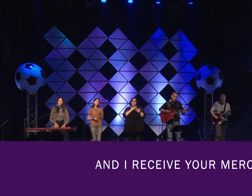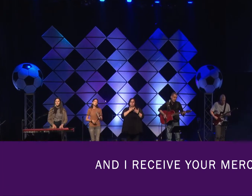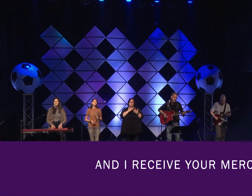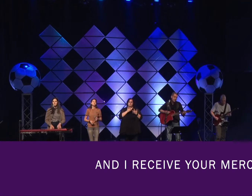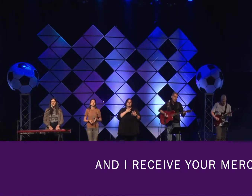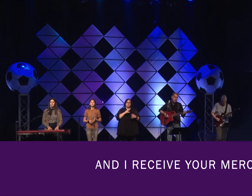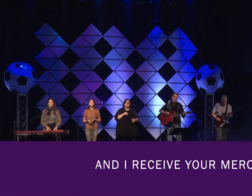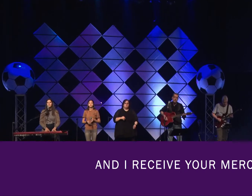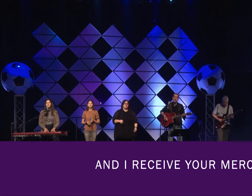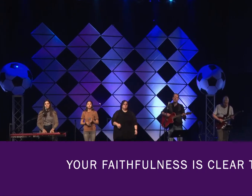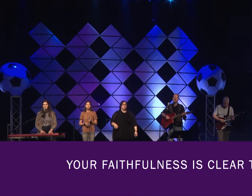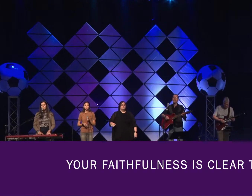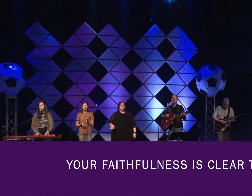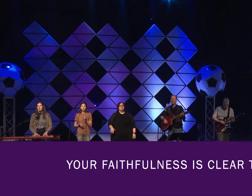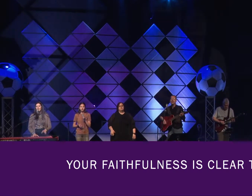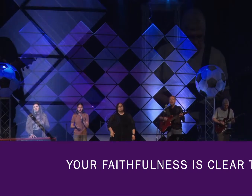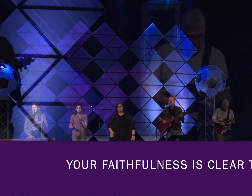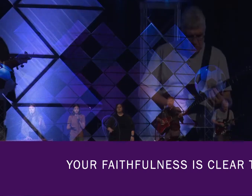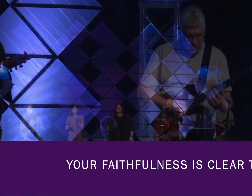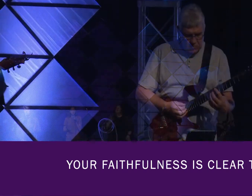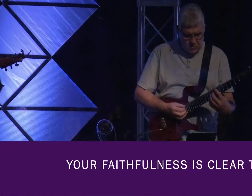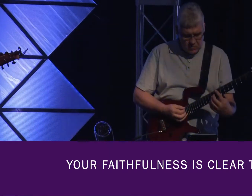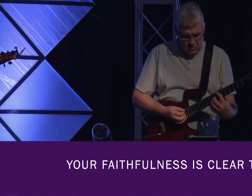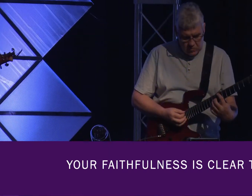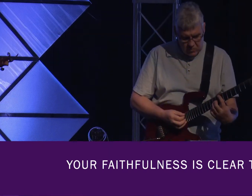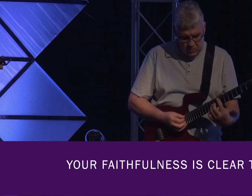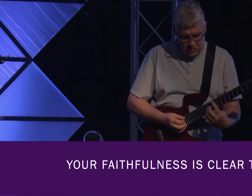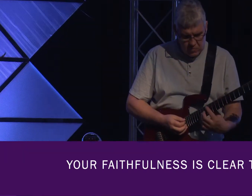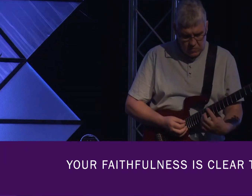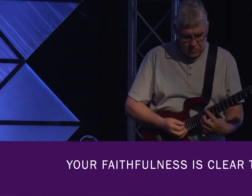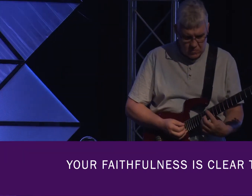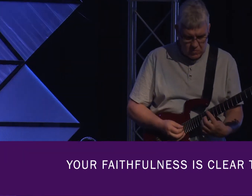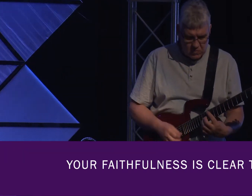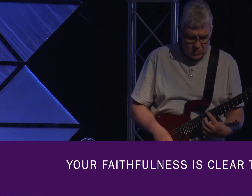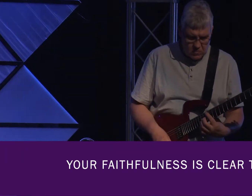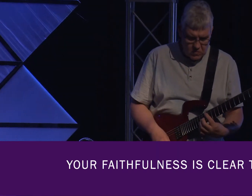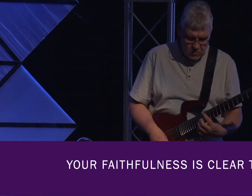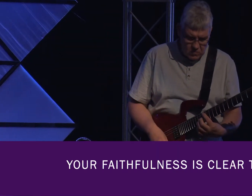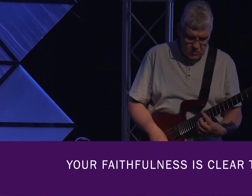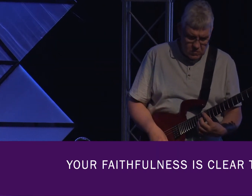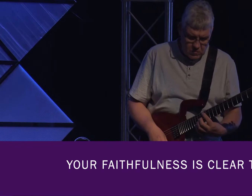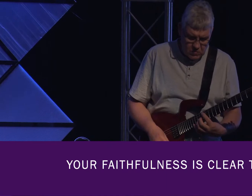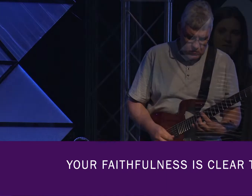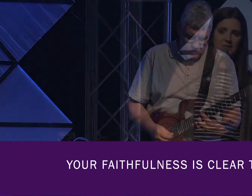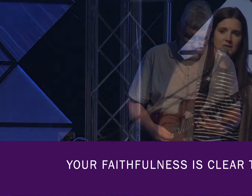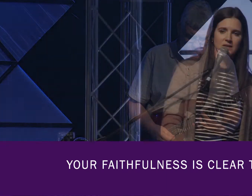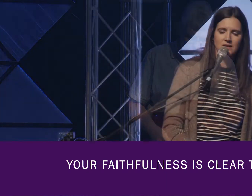Your faithfulness is clear to see.